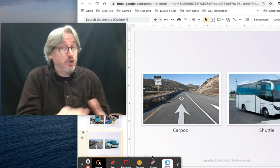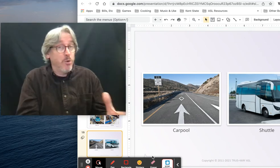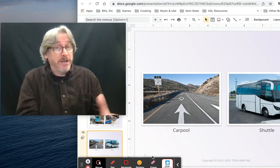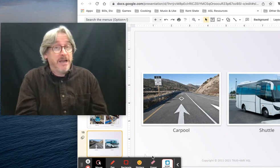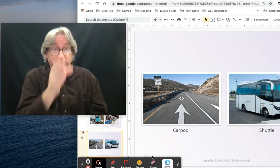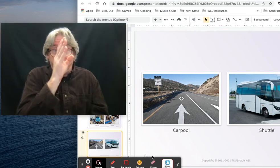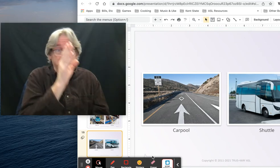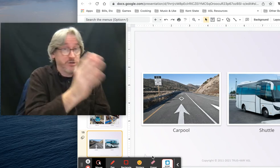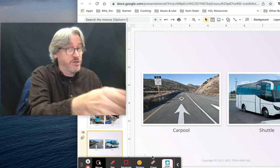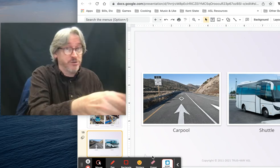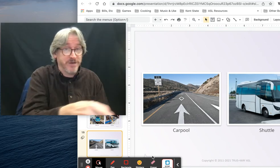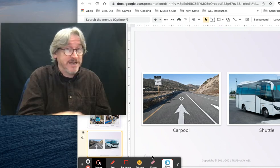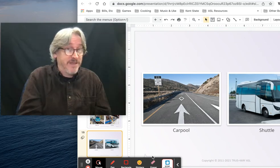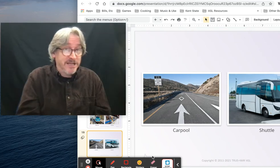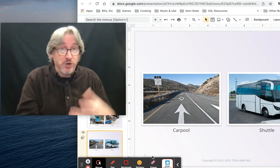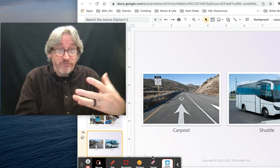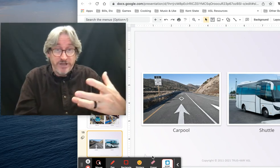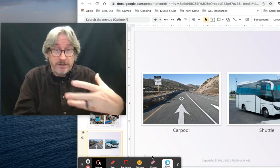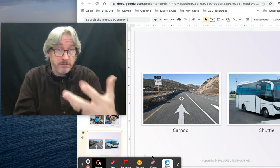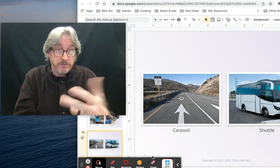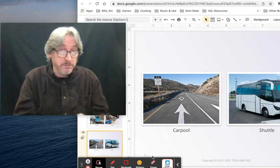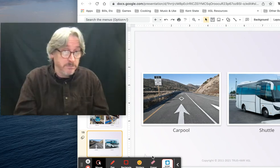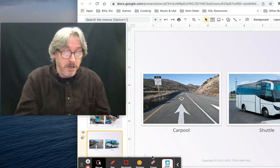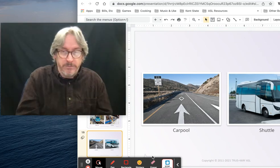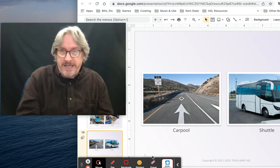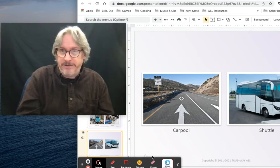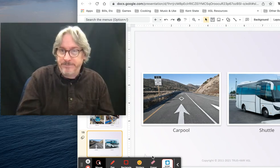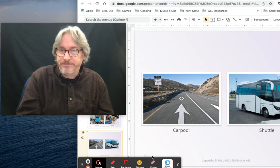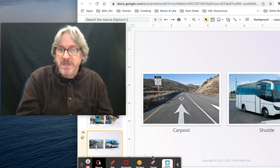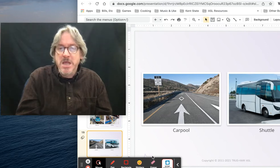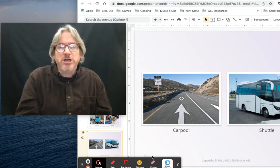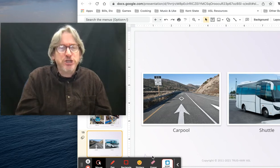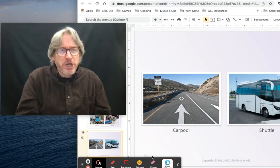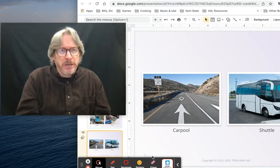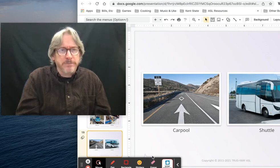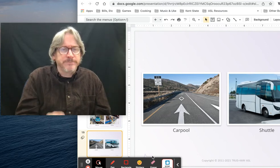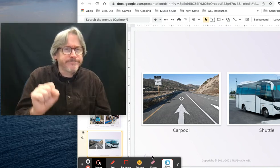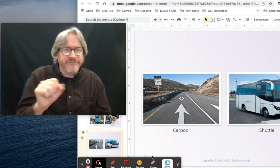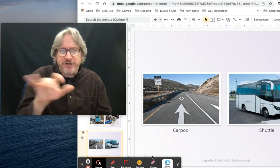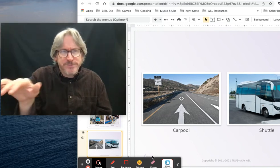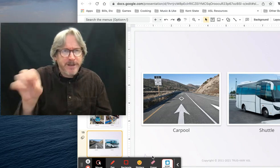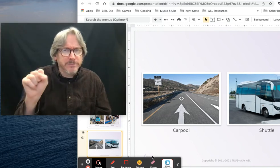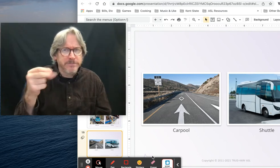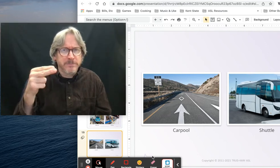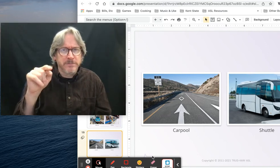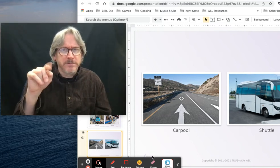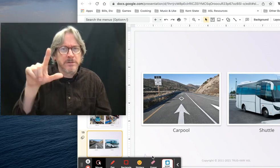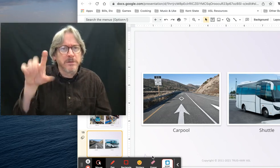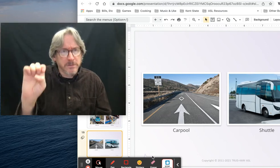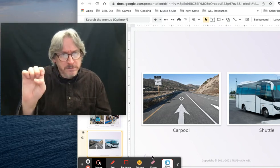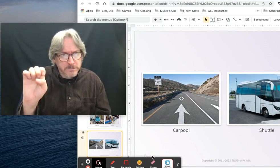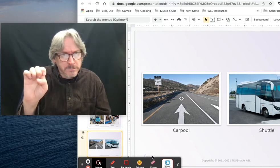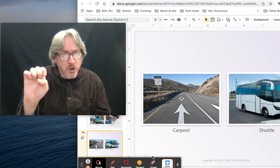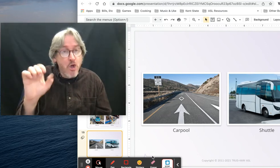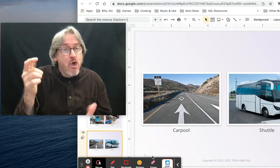like go in and you can just go straight down the HOV lane. Shuttle, fingerspell.